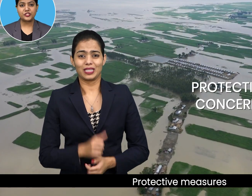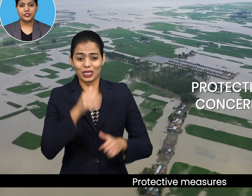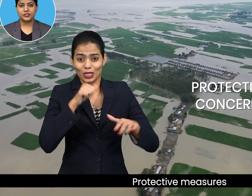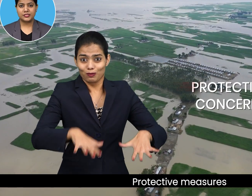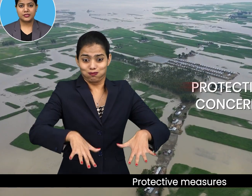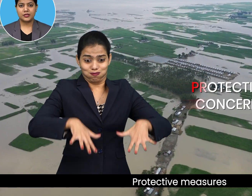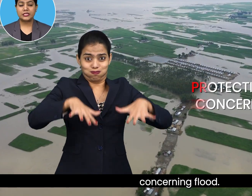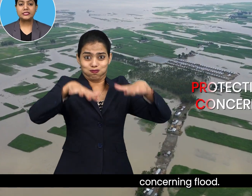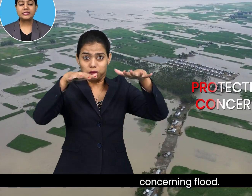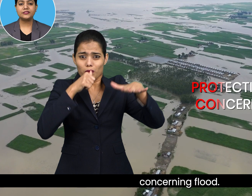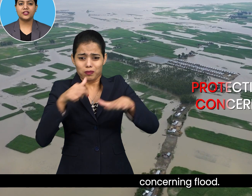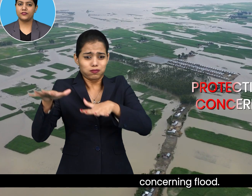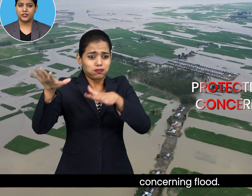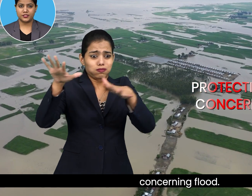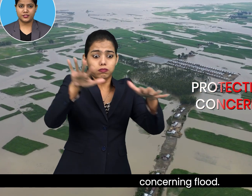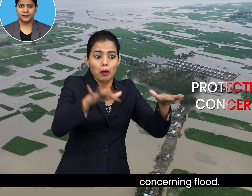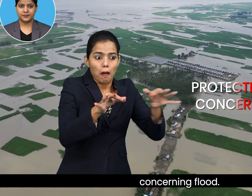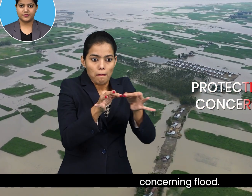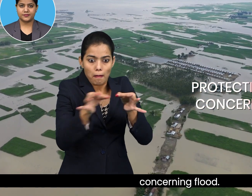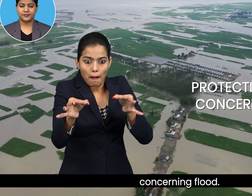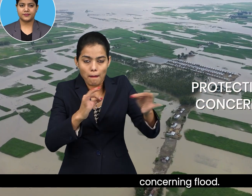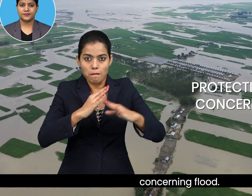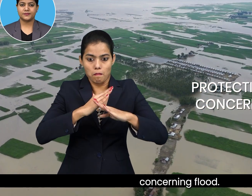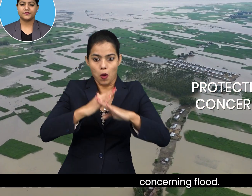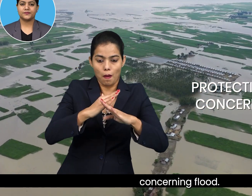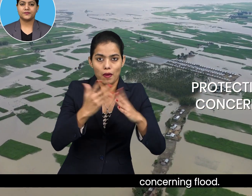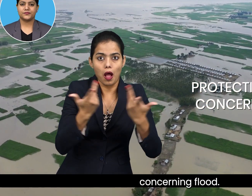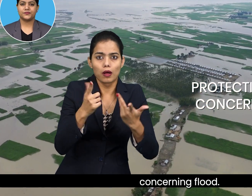Protective measures concerning floods.